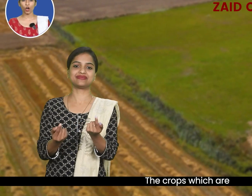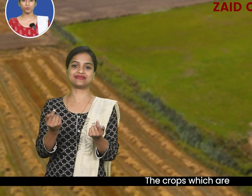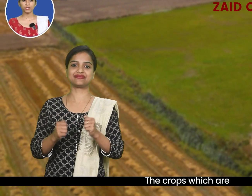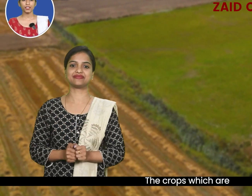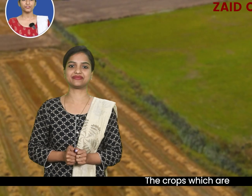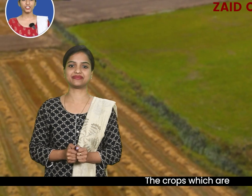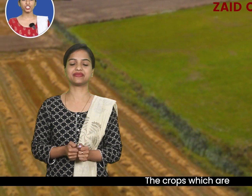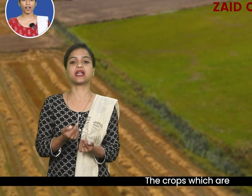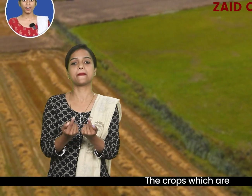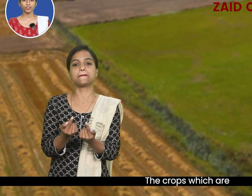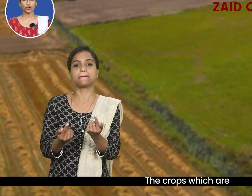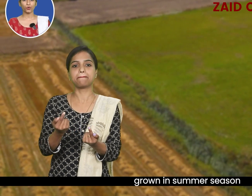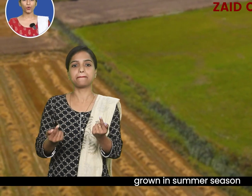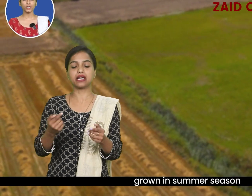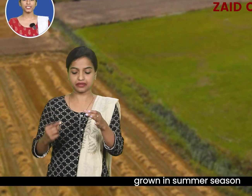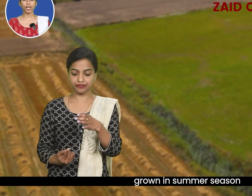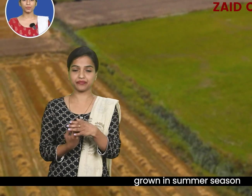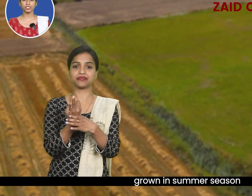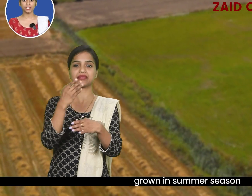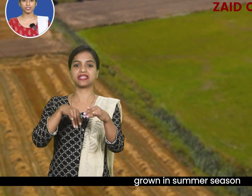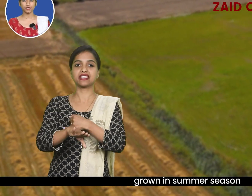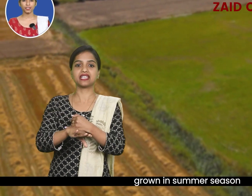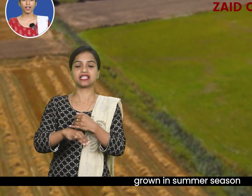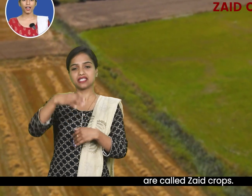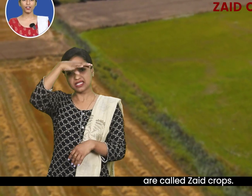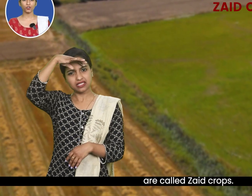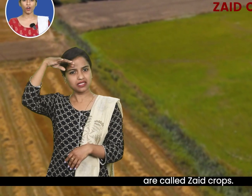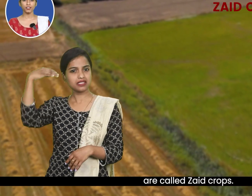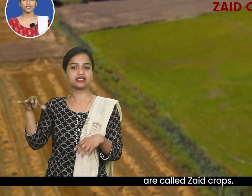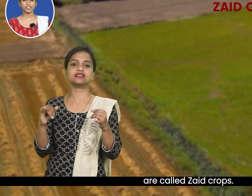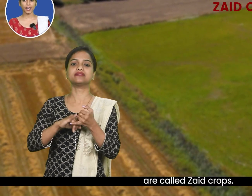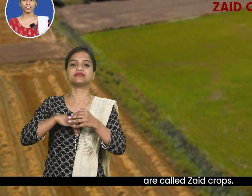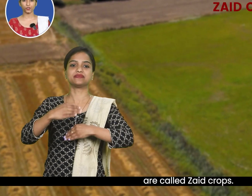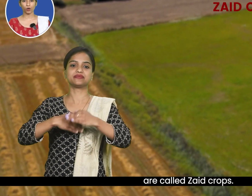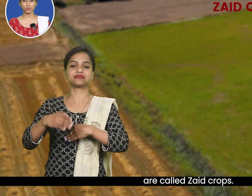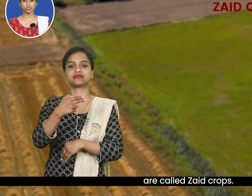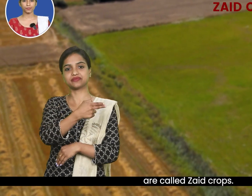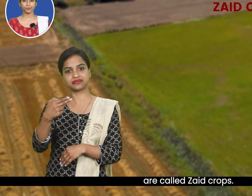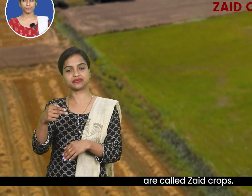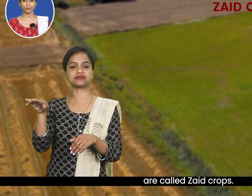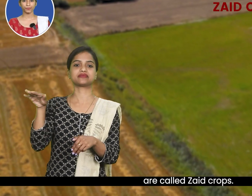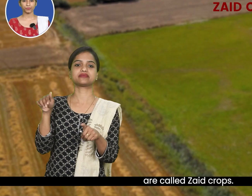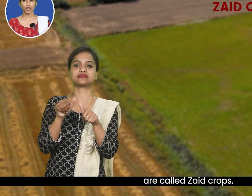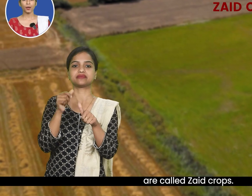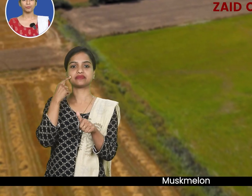The crops which are grown in summer season are called Zaid crops.